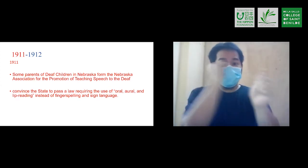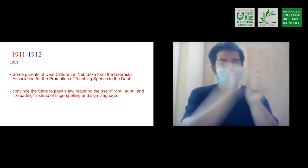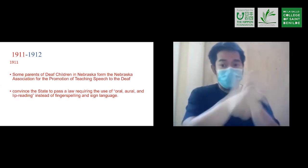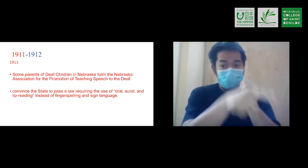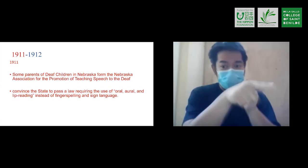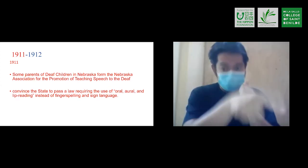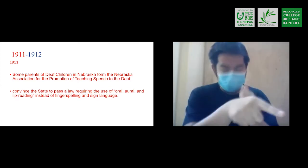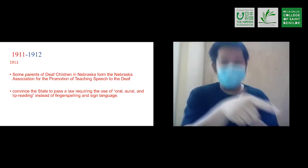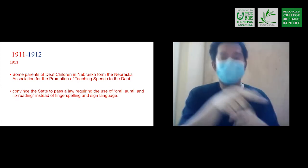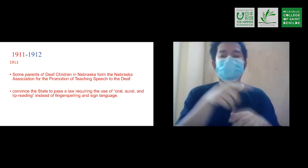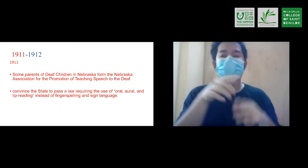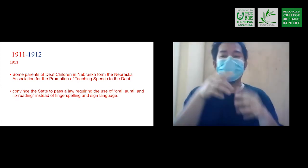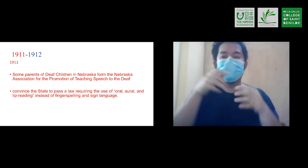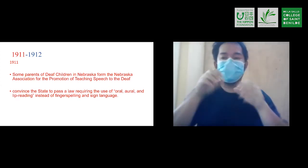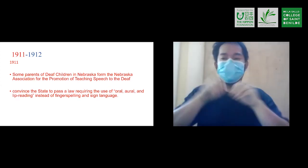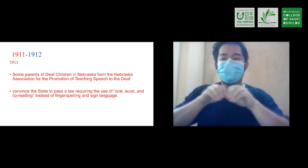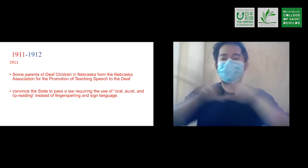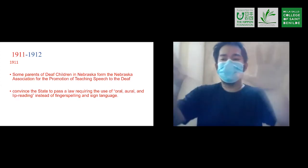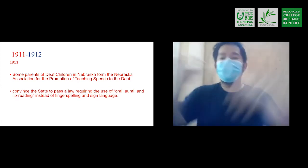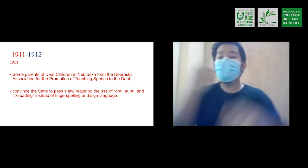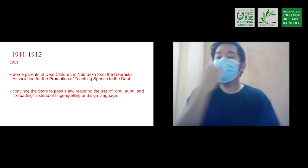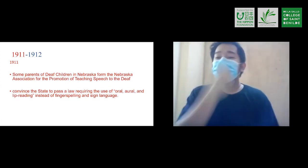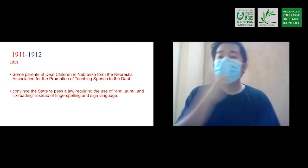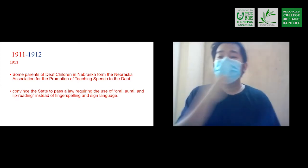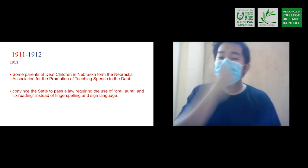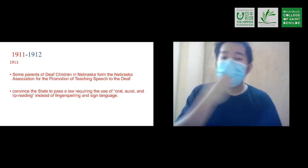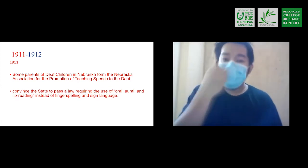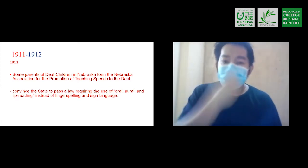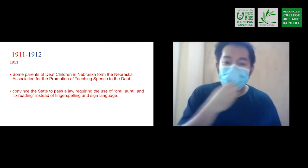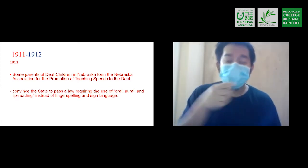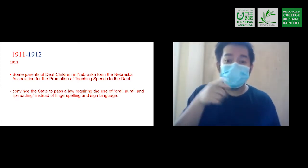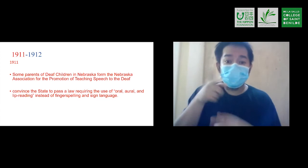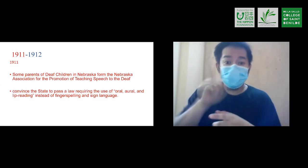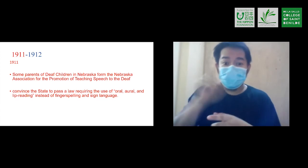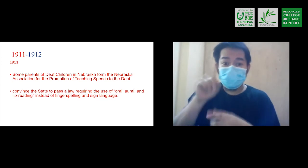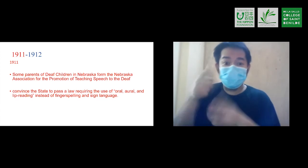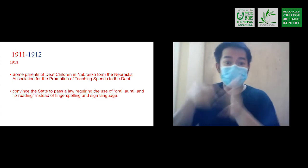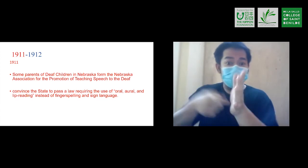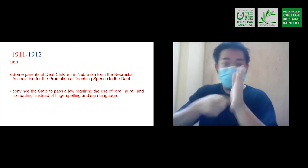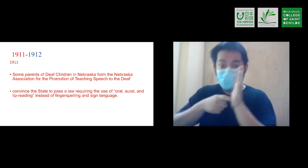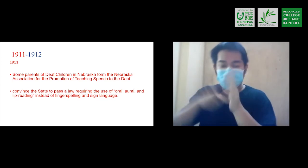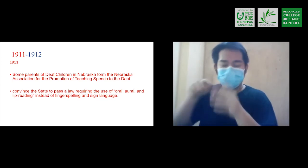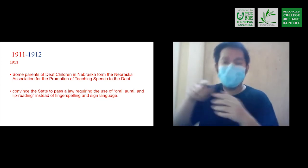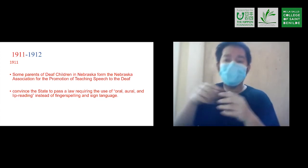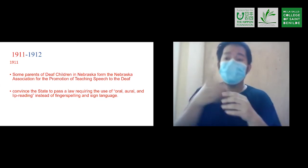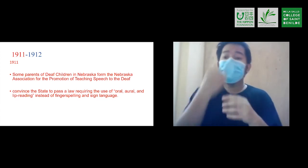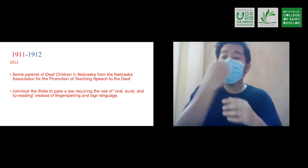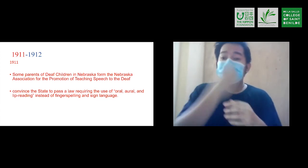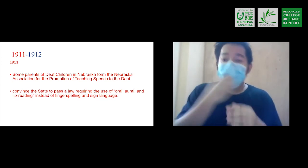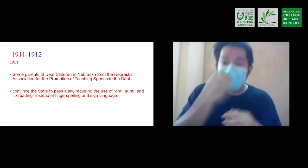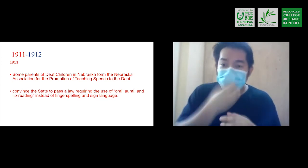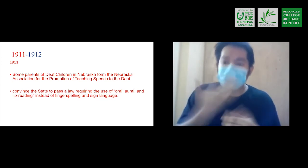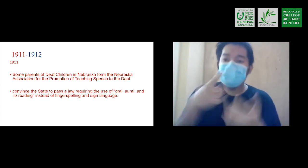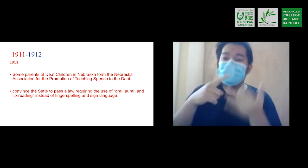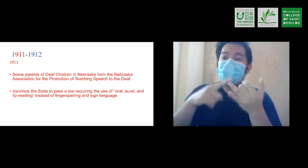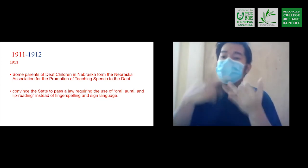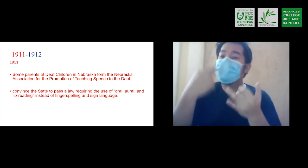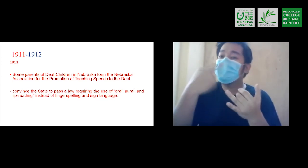This committee passed the law, whereas oralism was the mode of instruction for